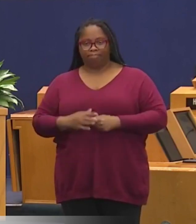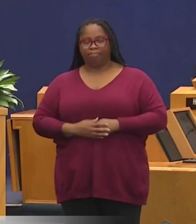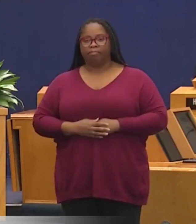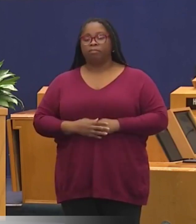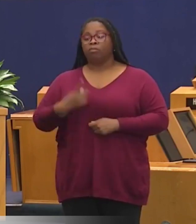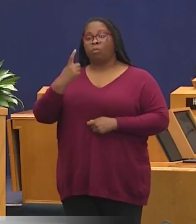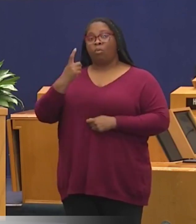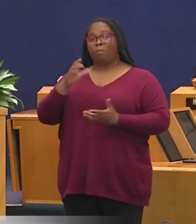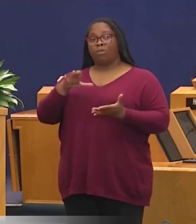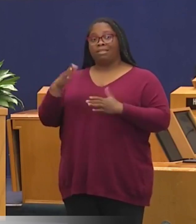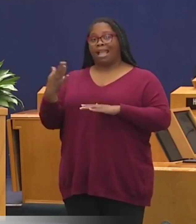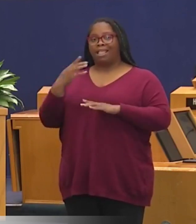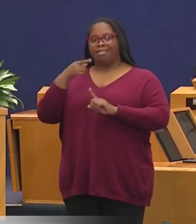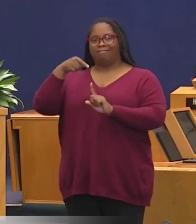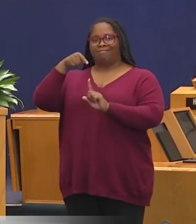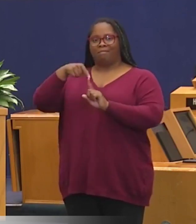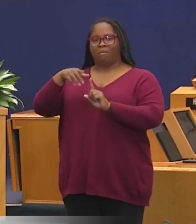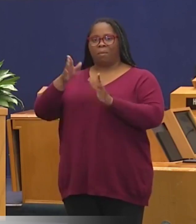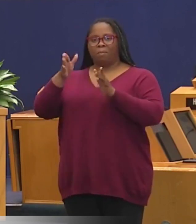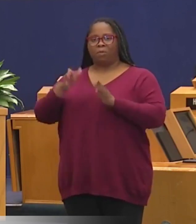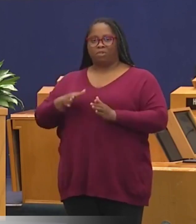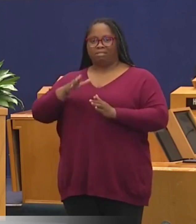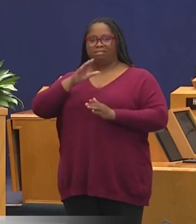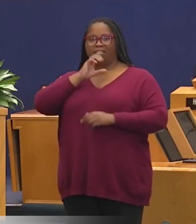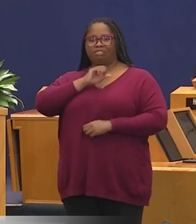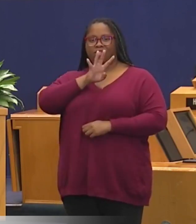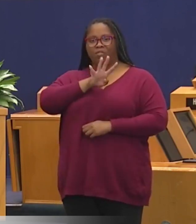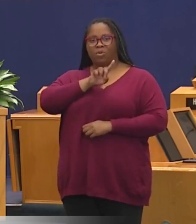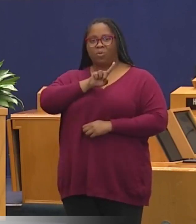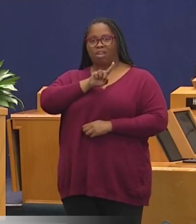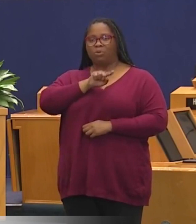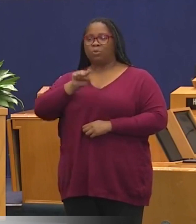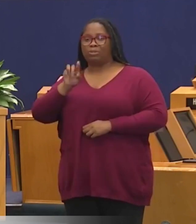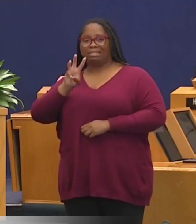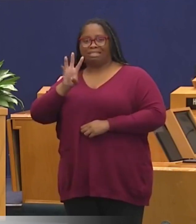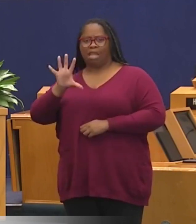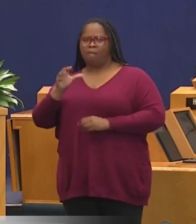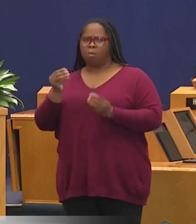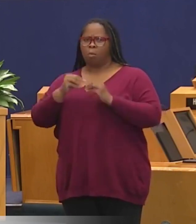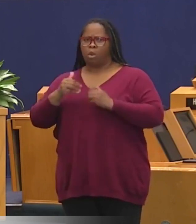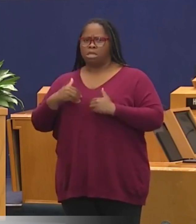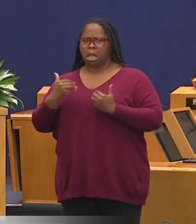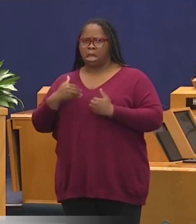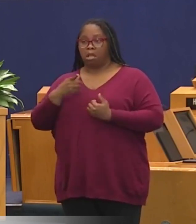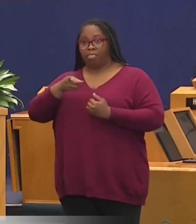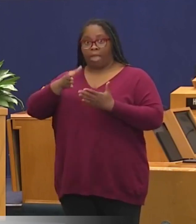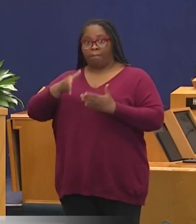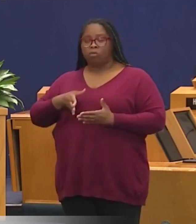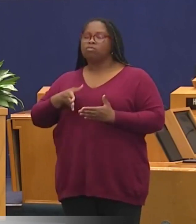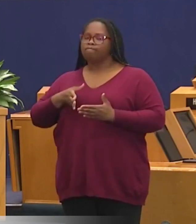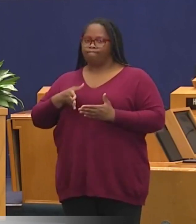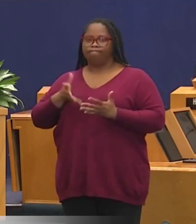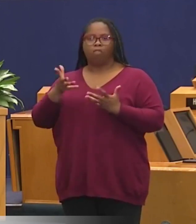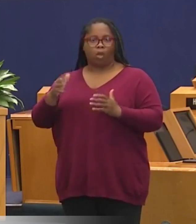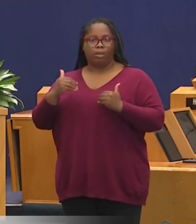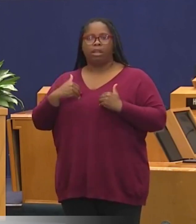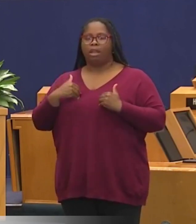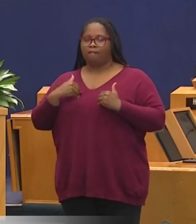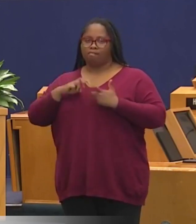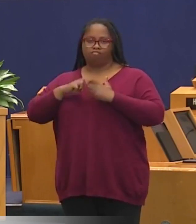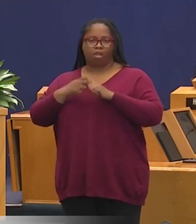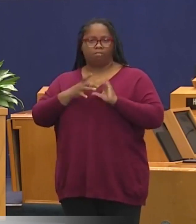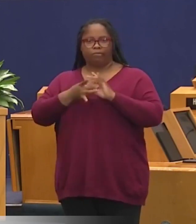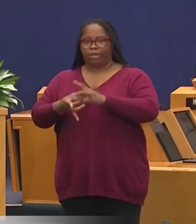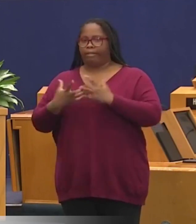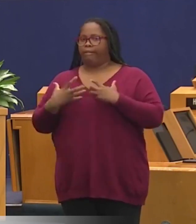of a person who was younger, between the ages of 41 and 65, and this person also had underlying health